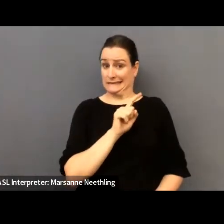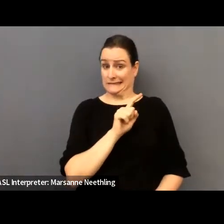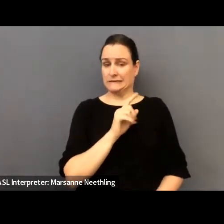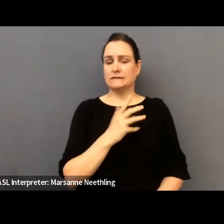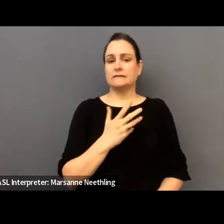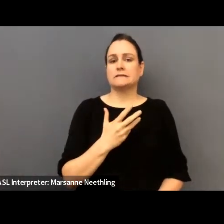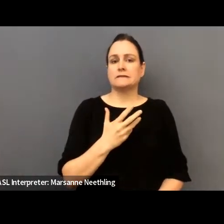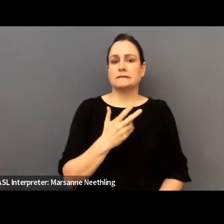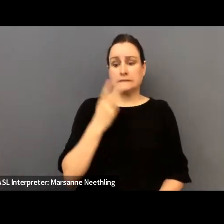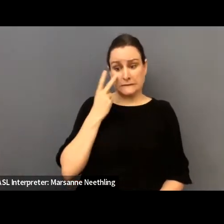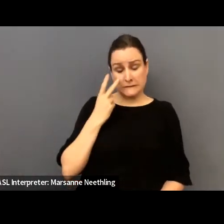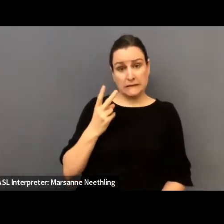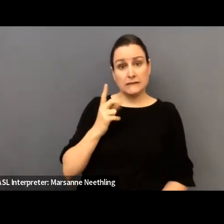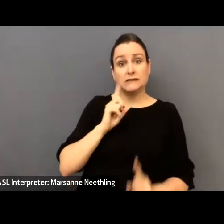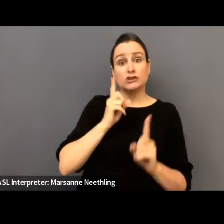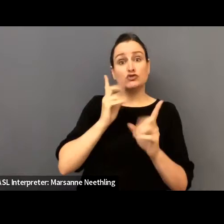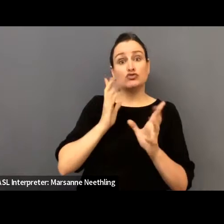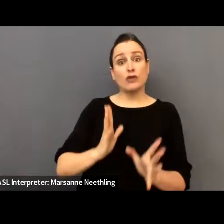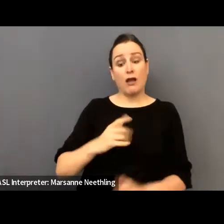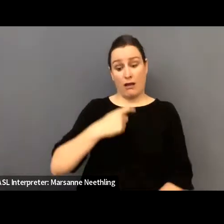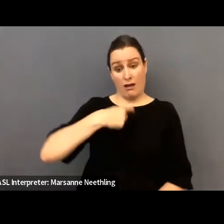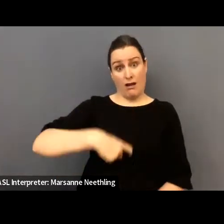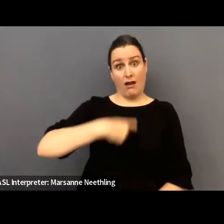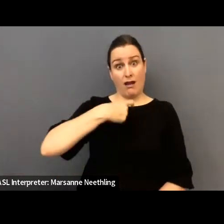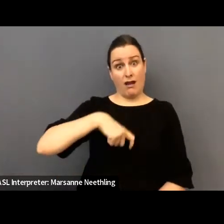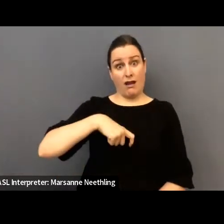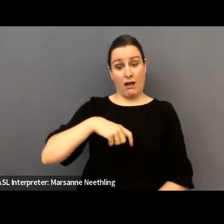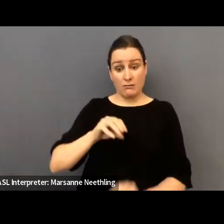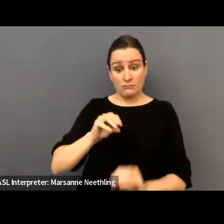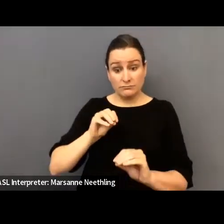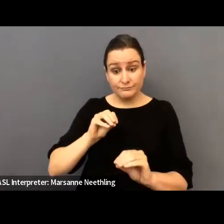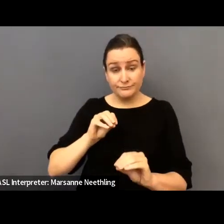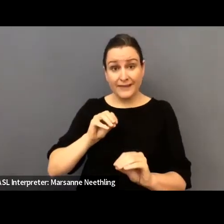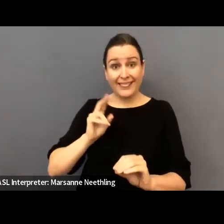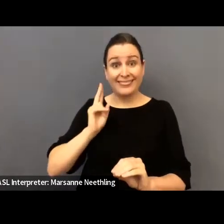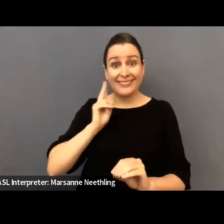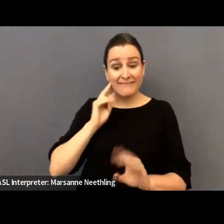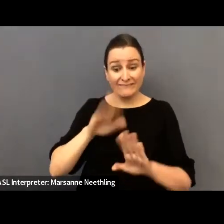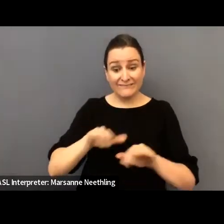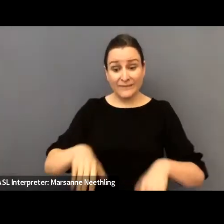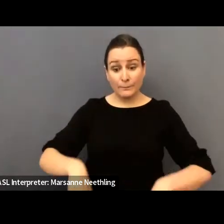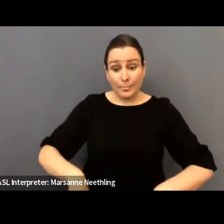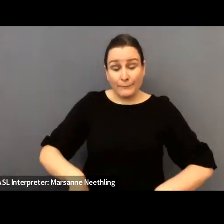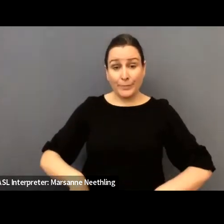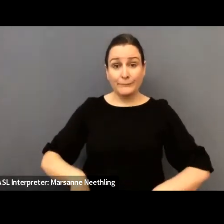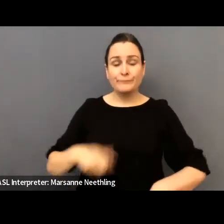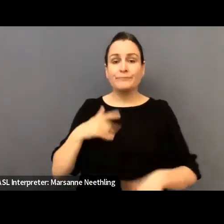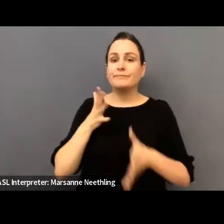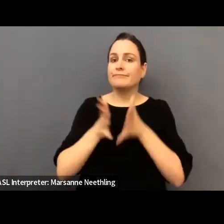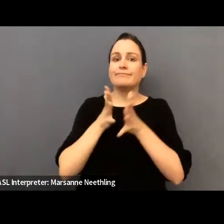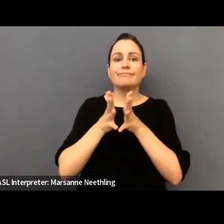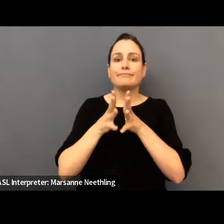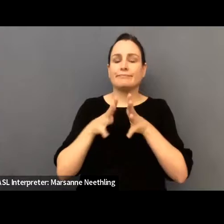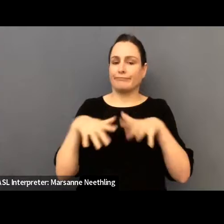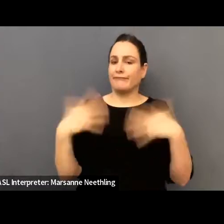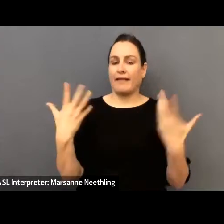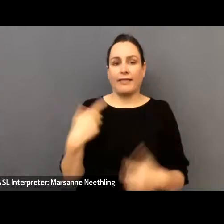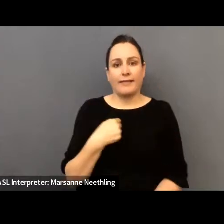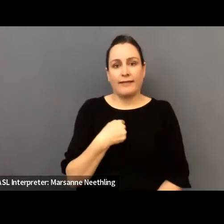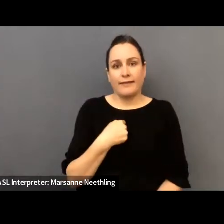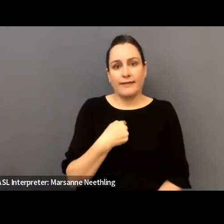deaf do not have the qualification of sign language.